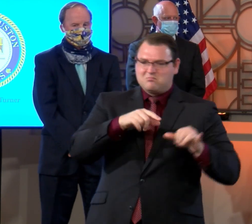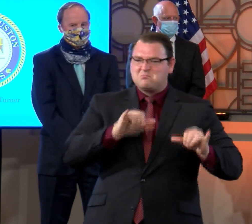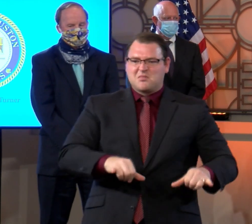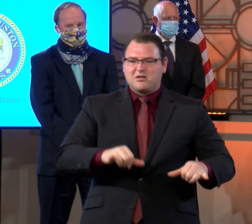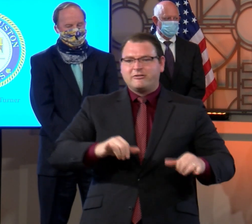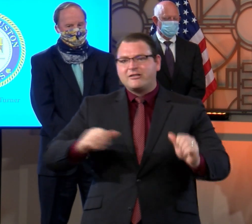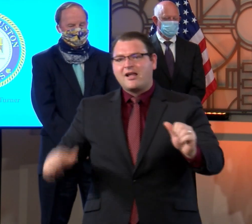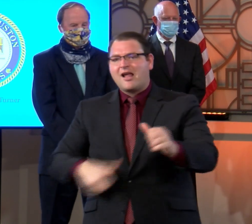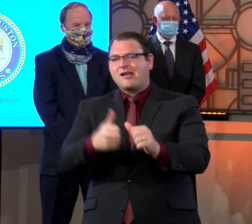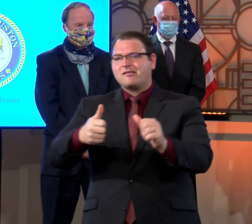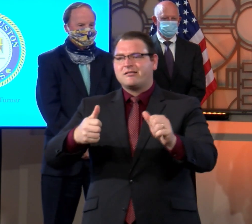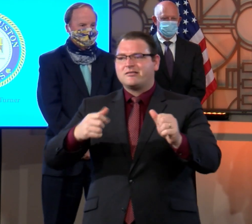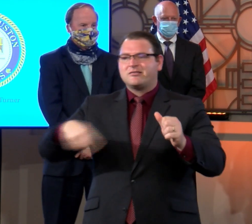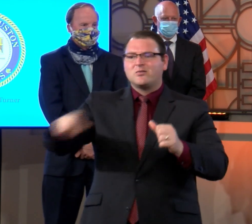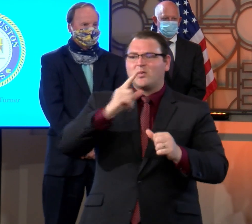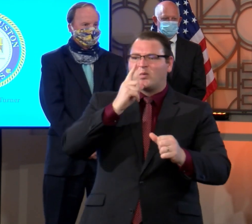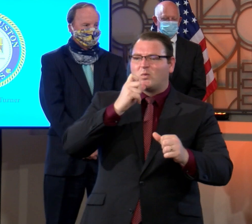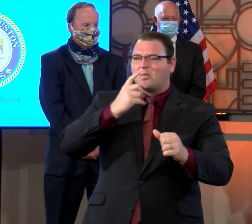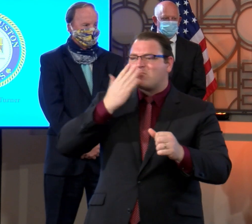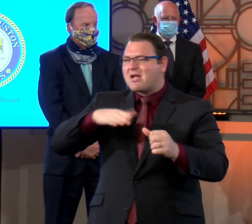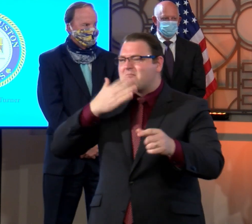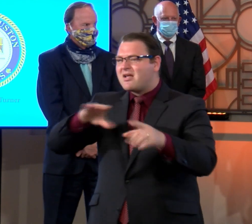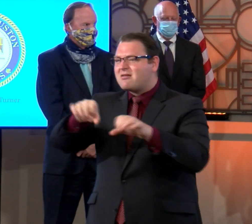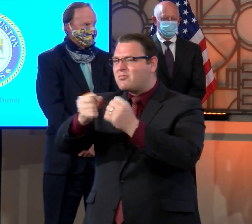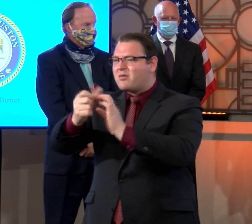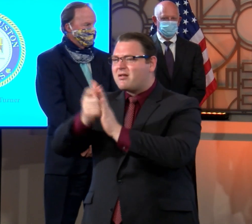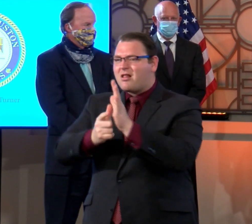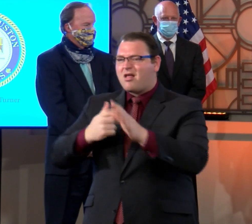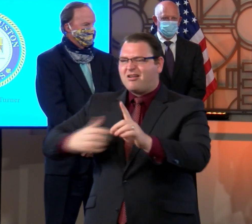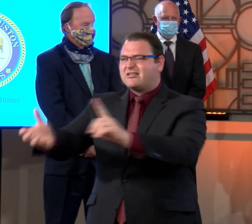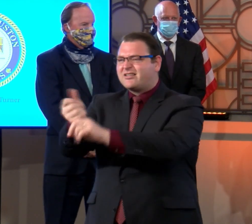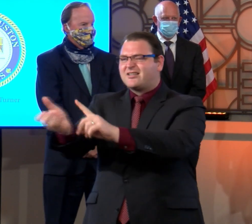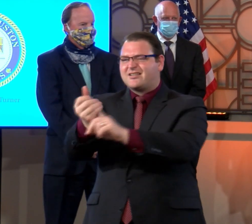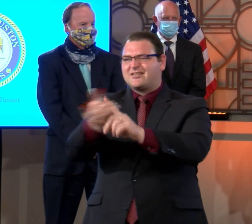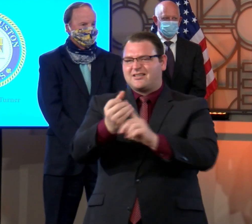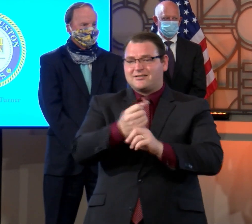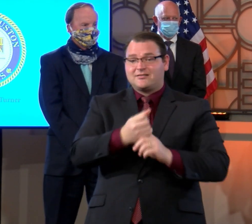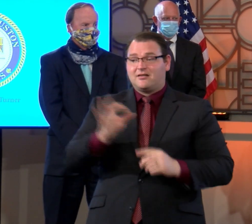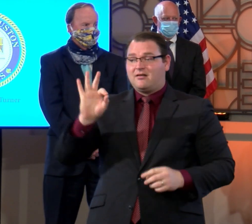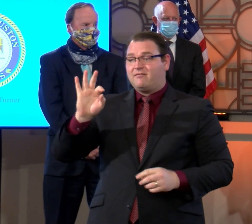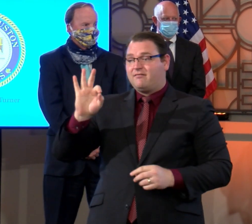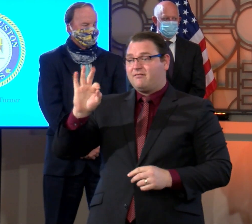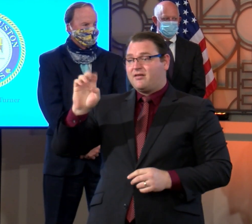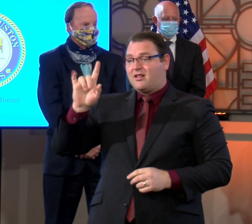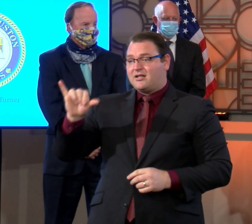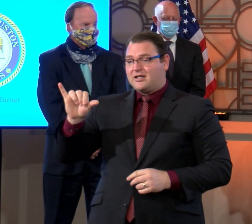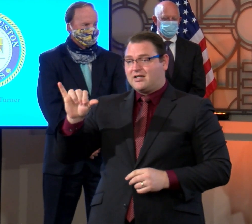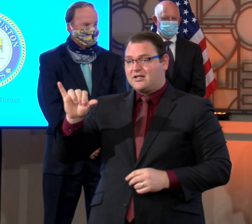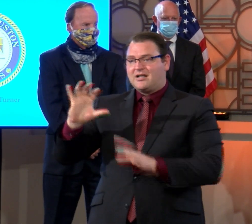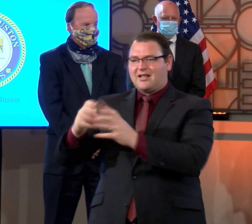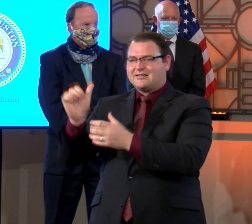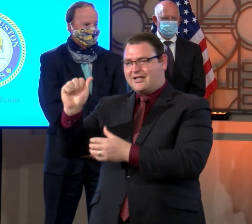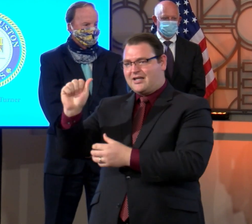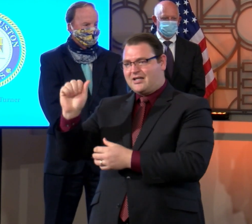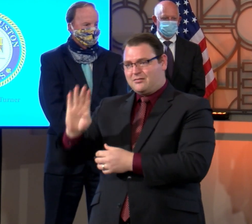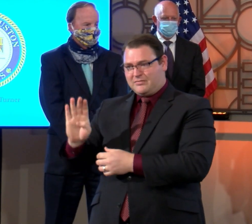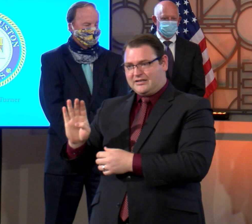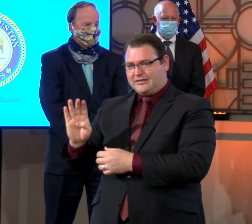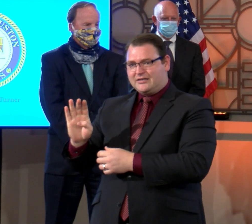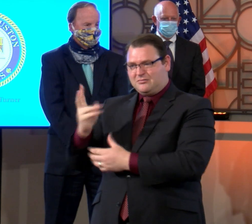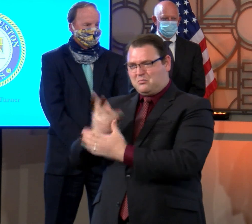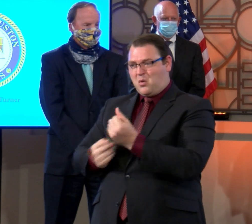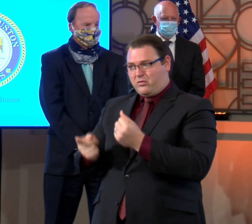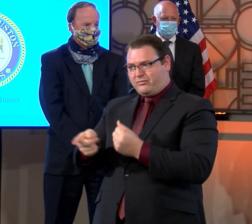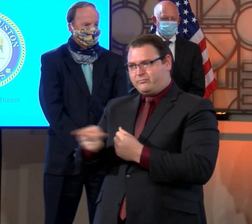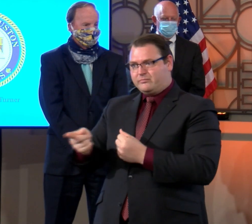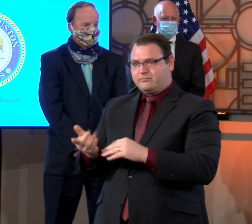up. So both felony and misdemeanor Class A and Class B arrests are up, which just shows